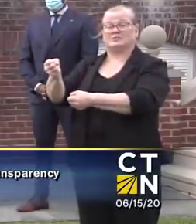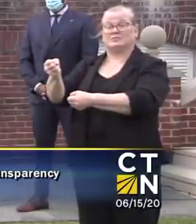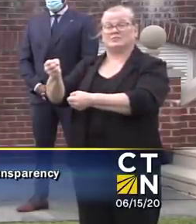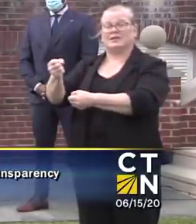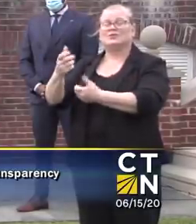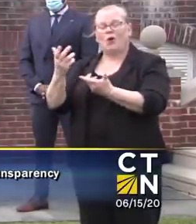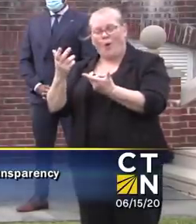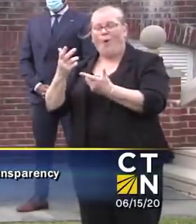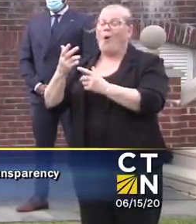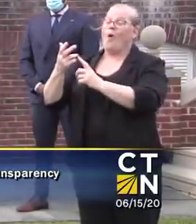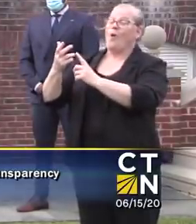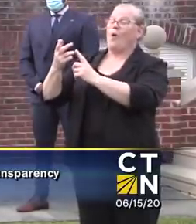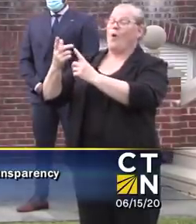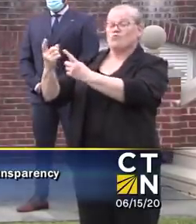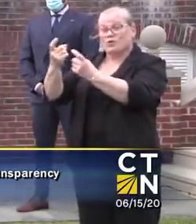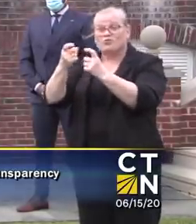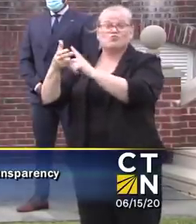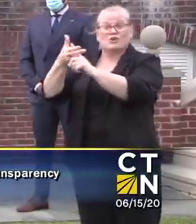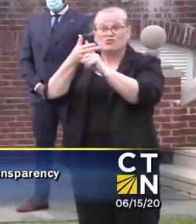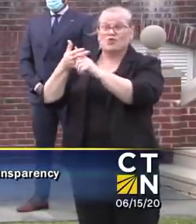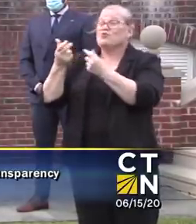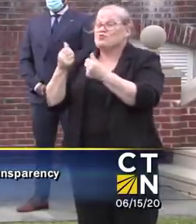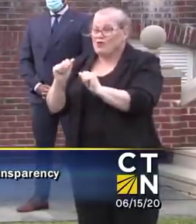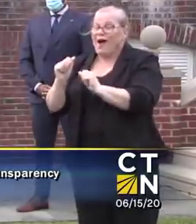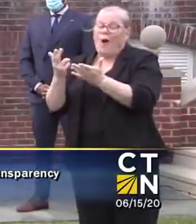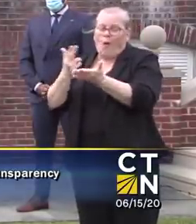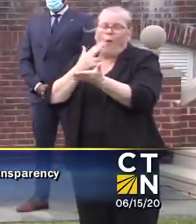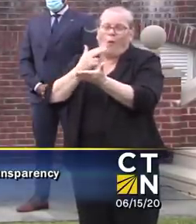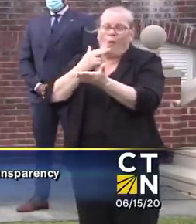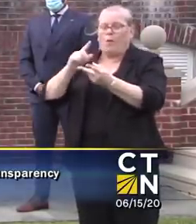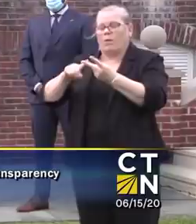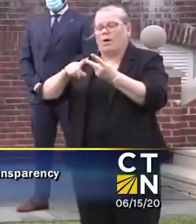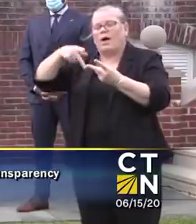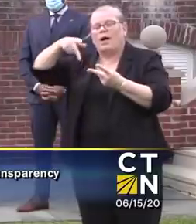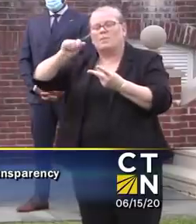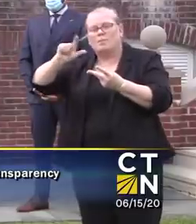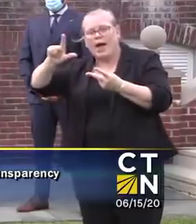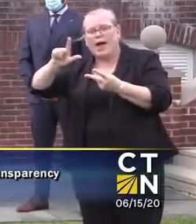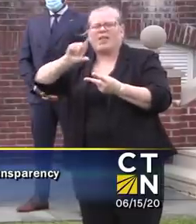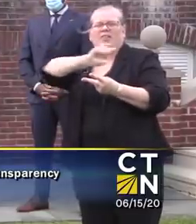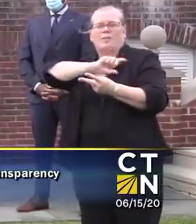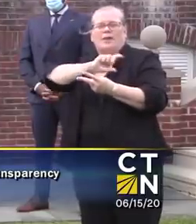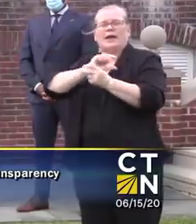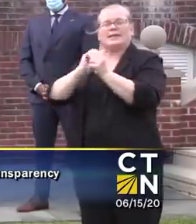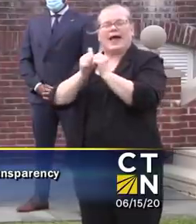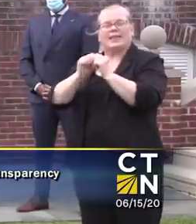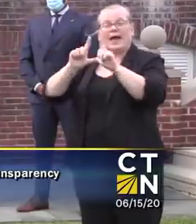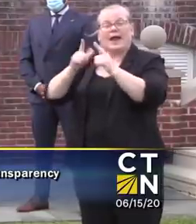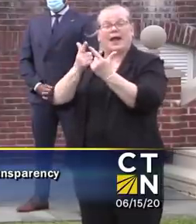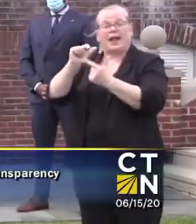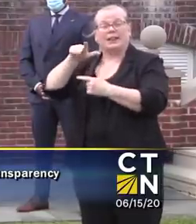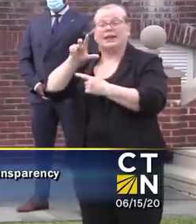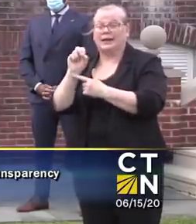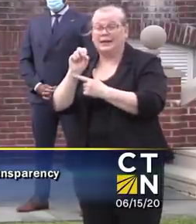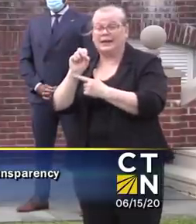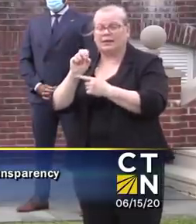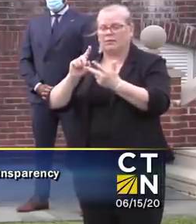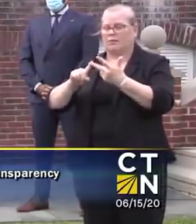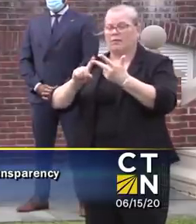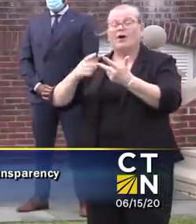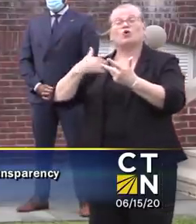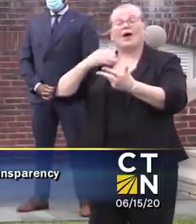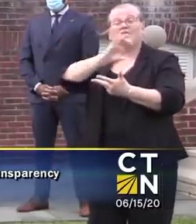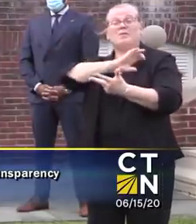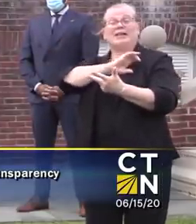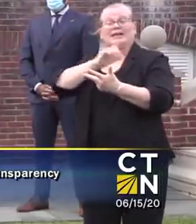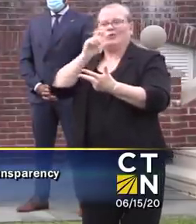efforts. I think it's awesome. You have PAL, Police Academy Leagues. You have police officers literally walking the beat. My cousin is a